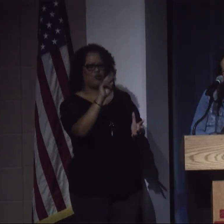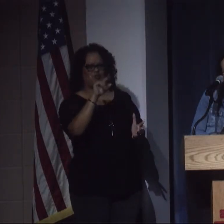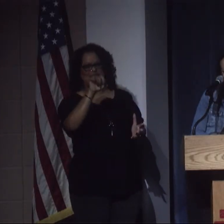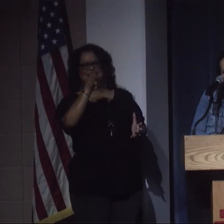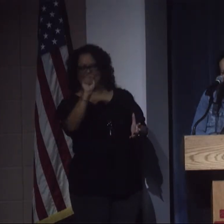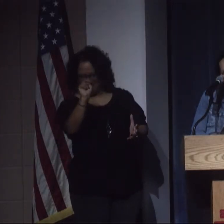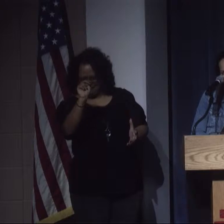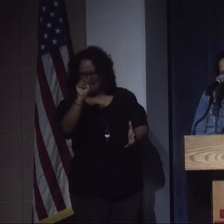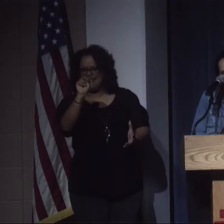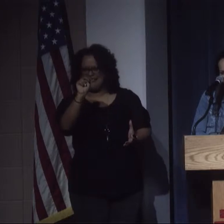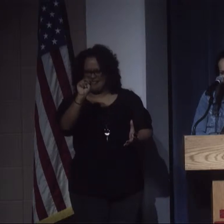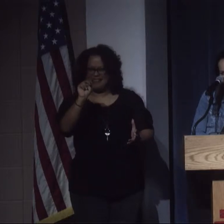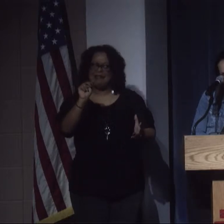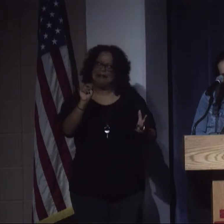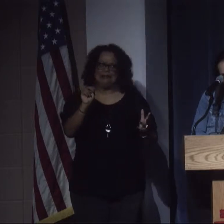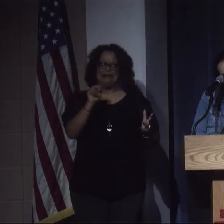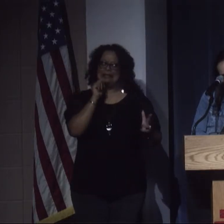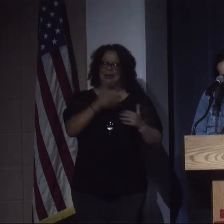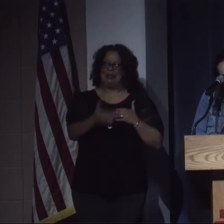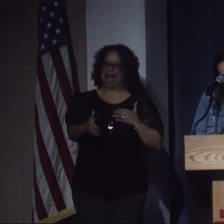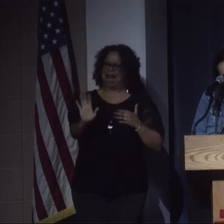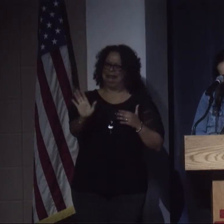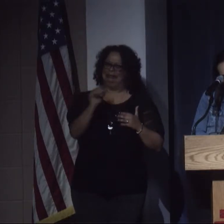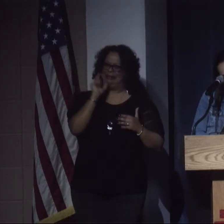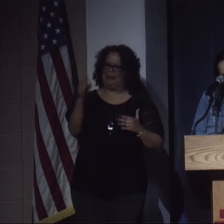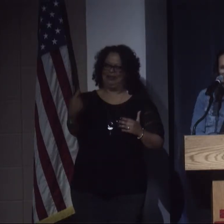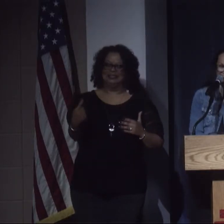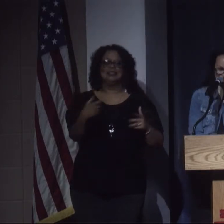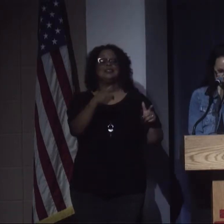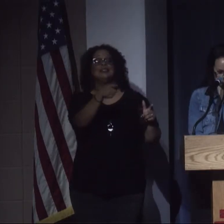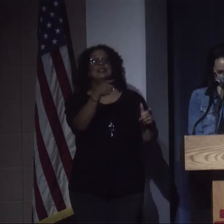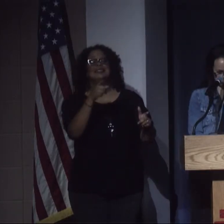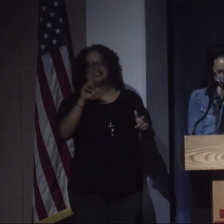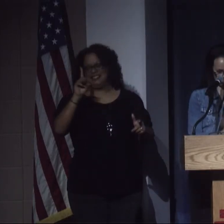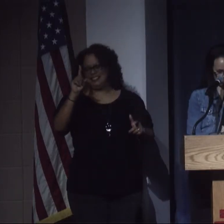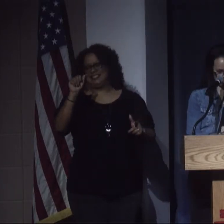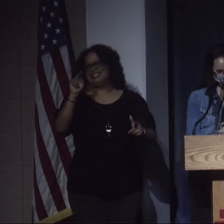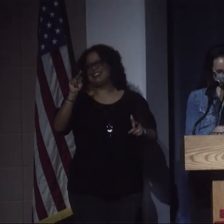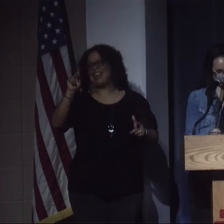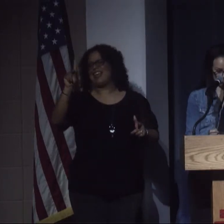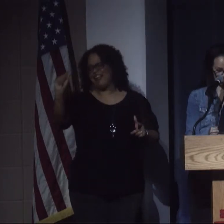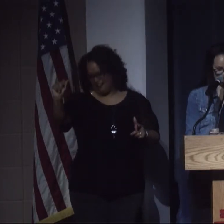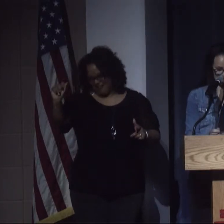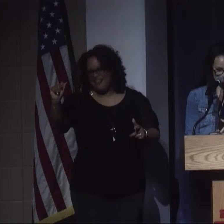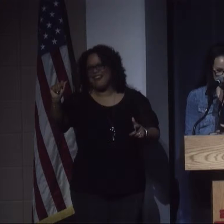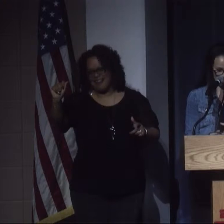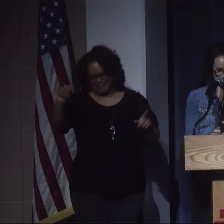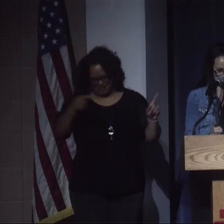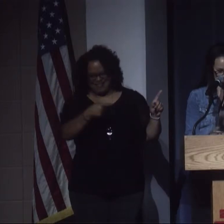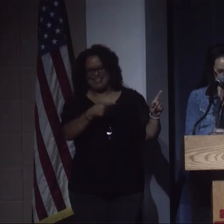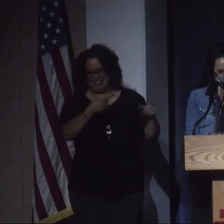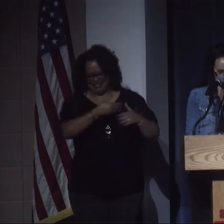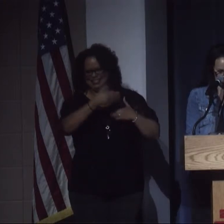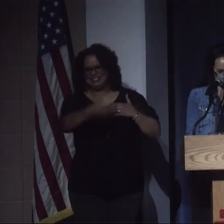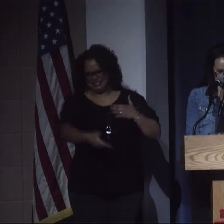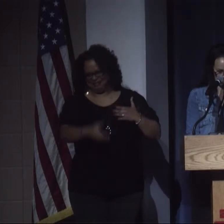wait. Tristan does, but that's not who's next. Yes, Danica. Danica Stanchy is